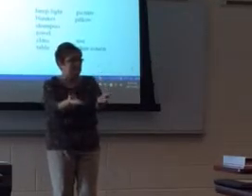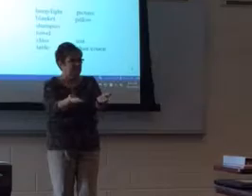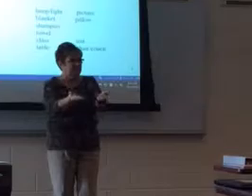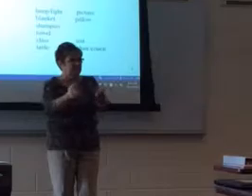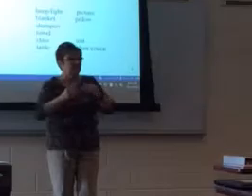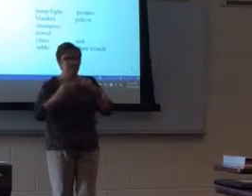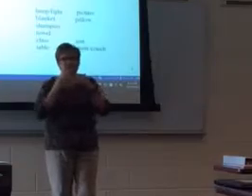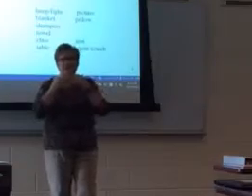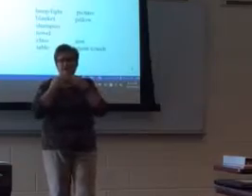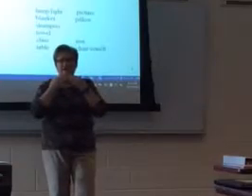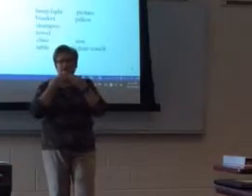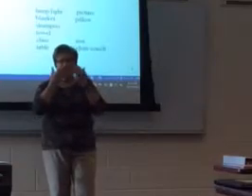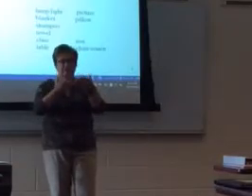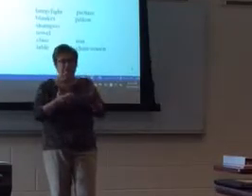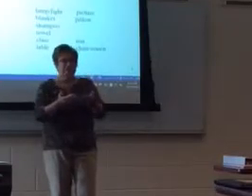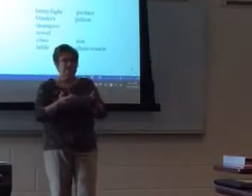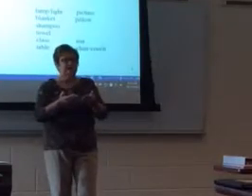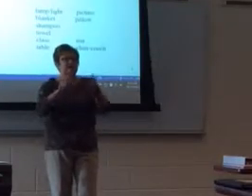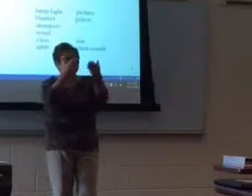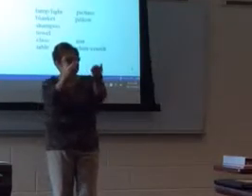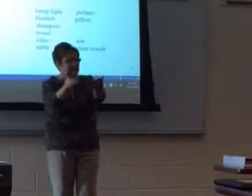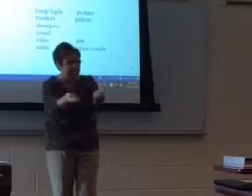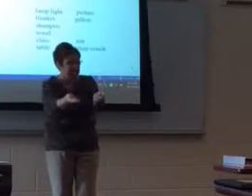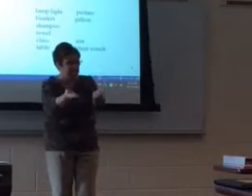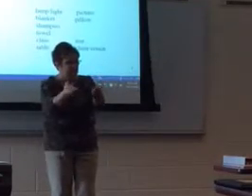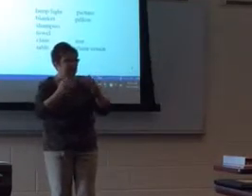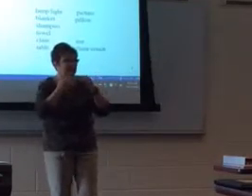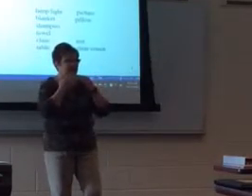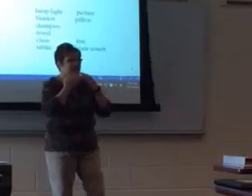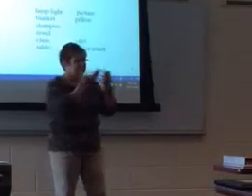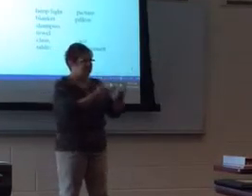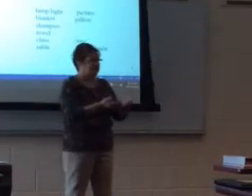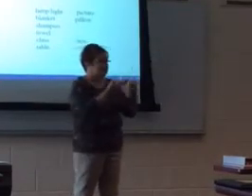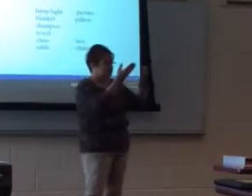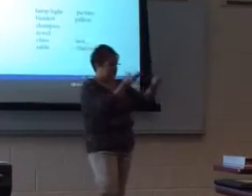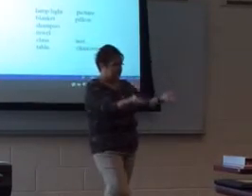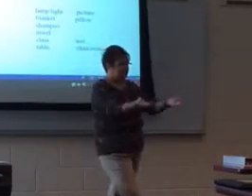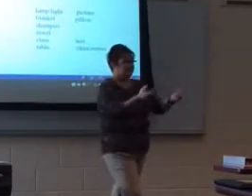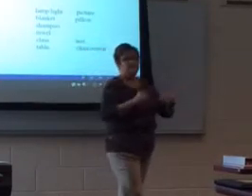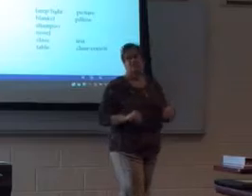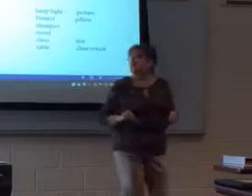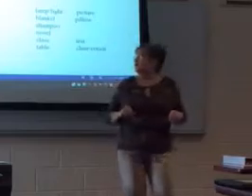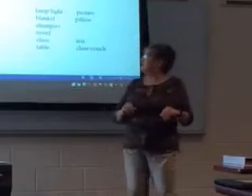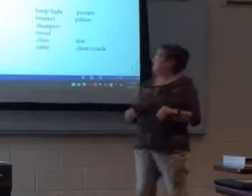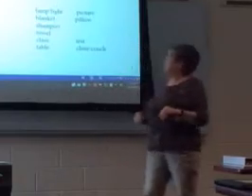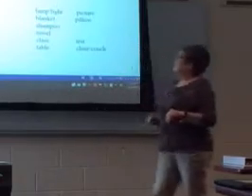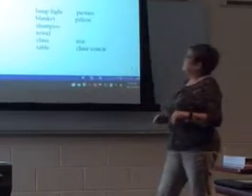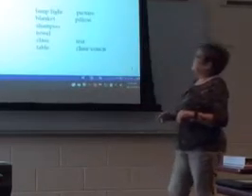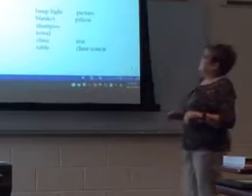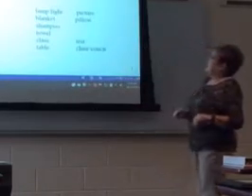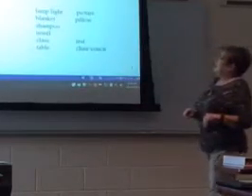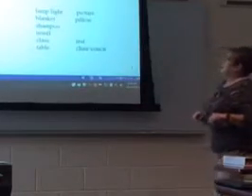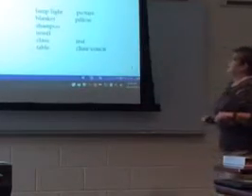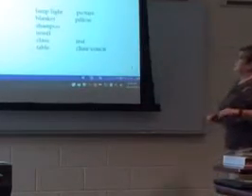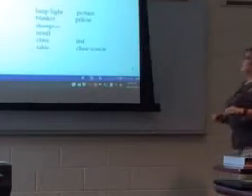Thanksgiving. Okay? Thanks, kind of hesitate, give. Thanksgiving. All right? If you